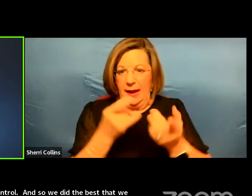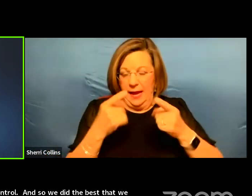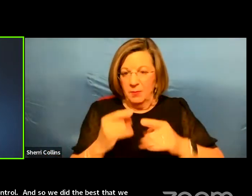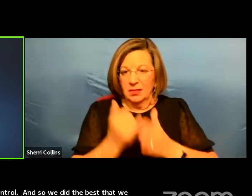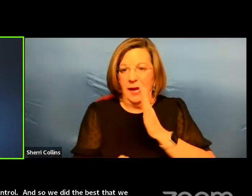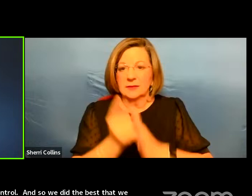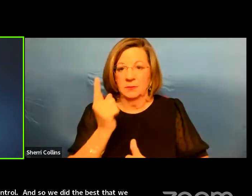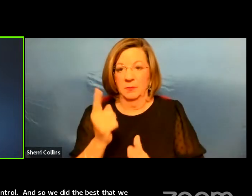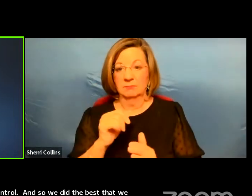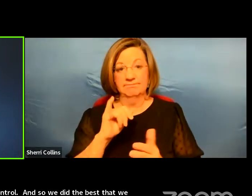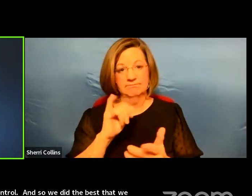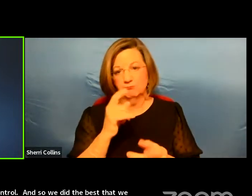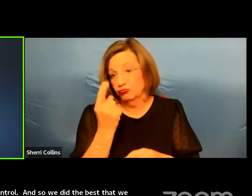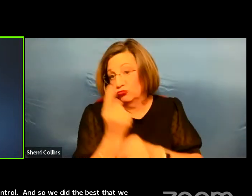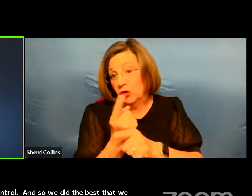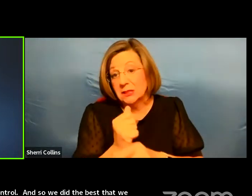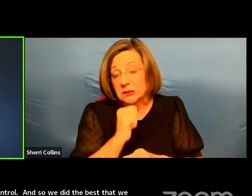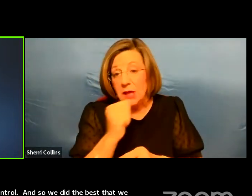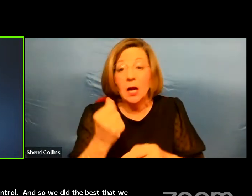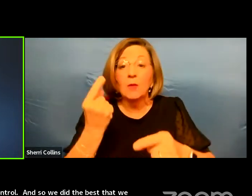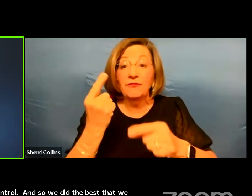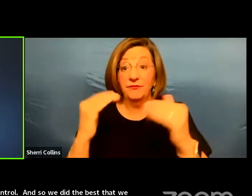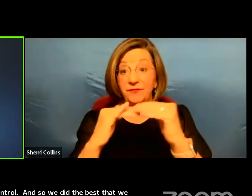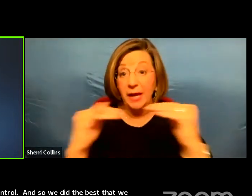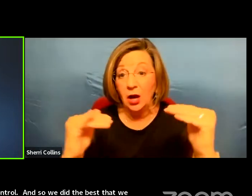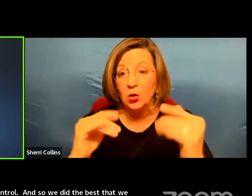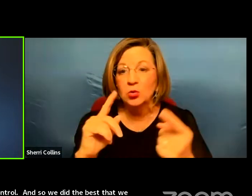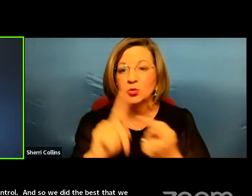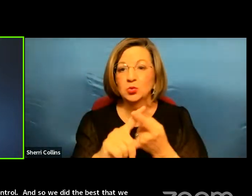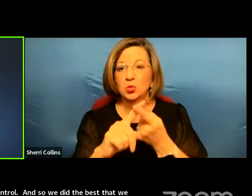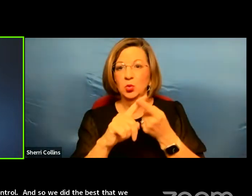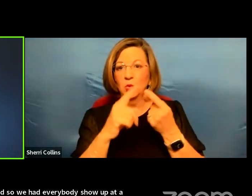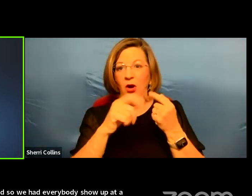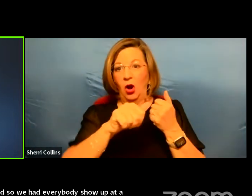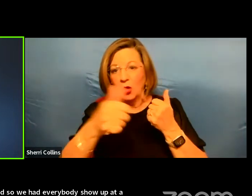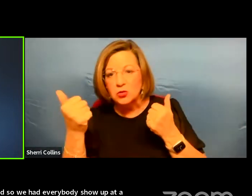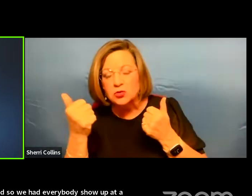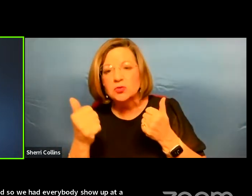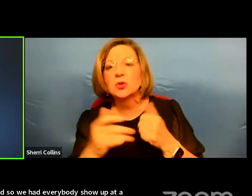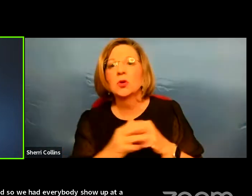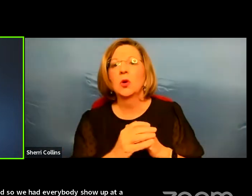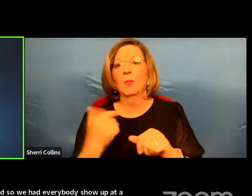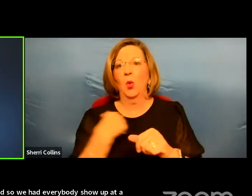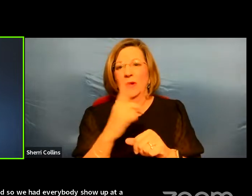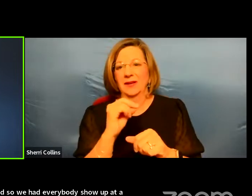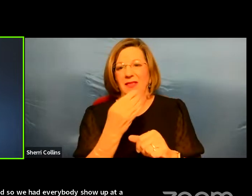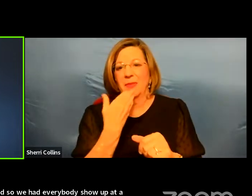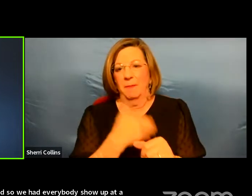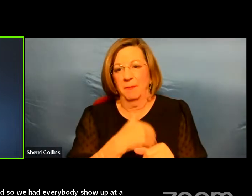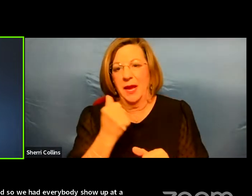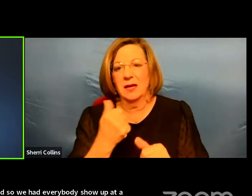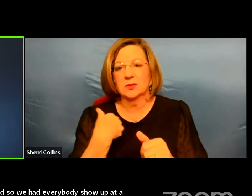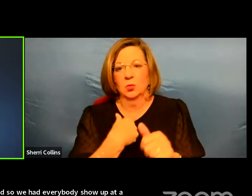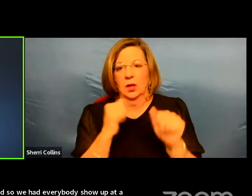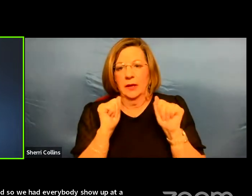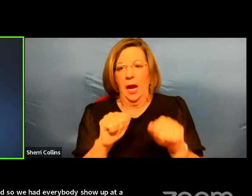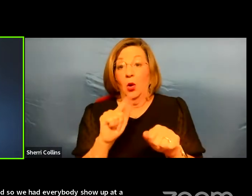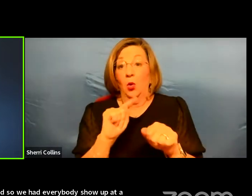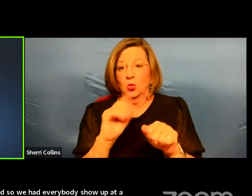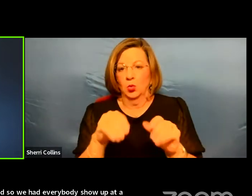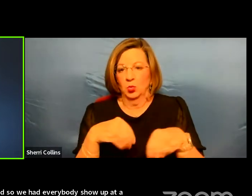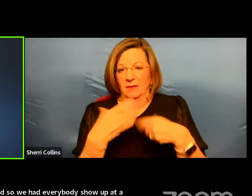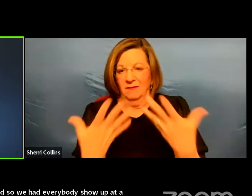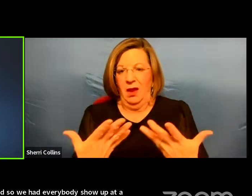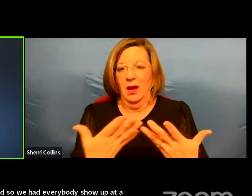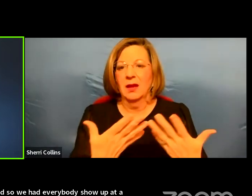So I really do want to apologize that that happened at the last minute. You're correct. It's not fair to others, but we